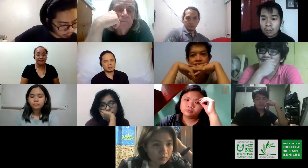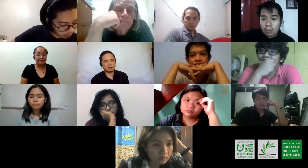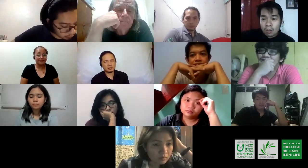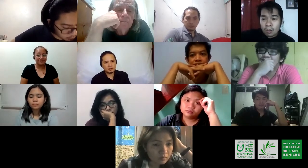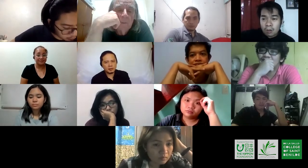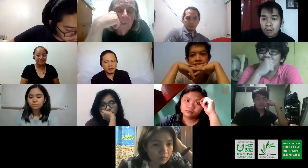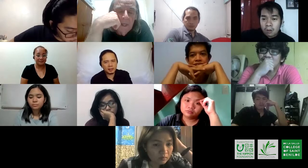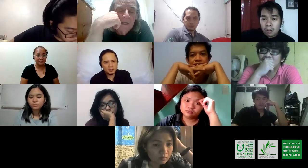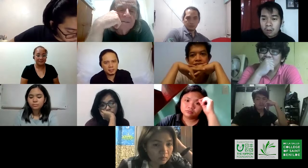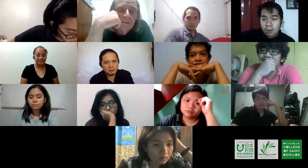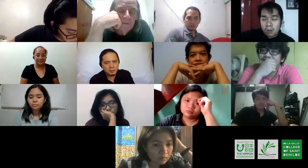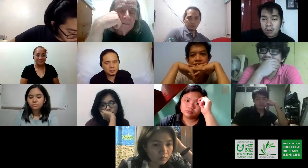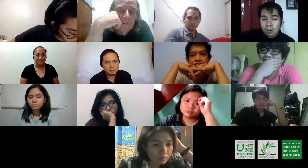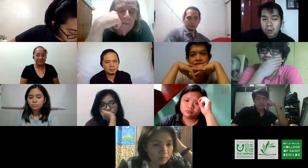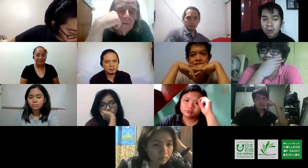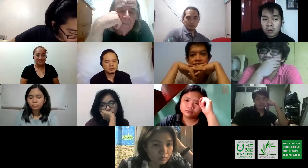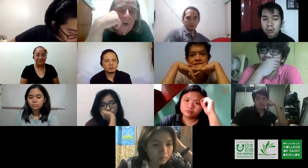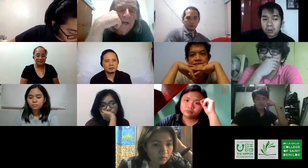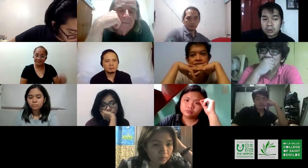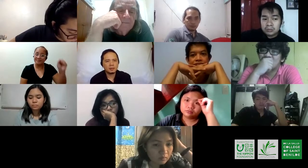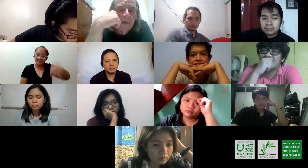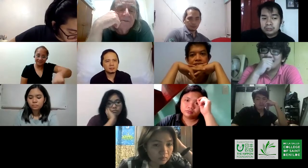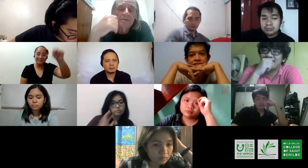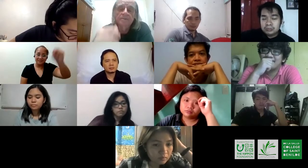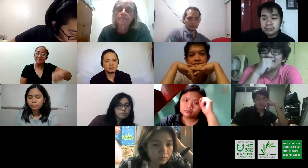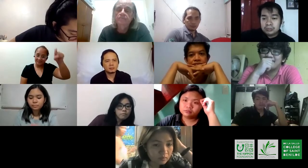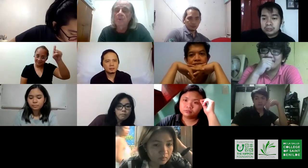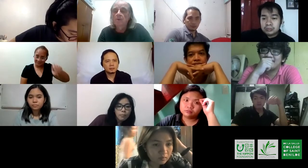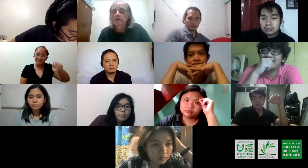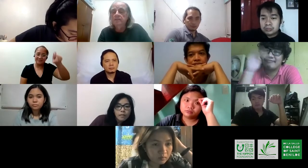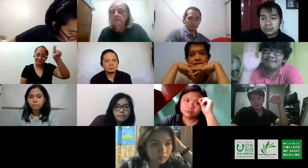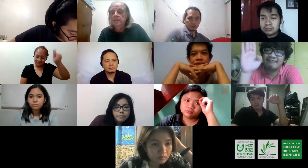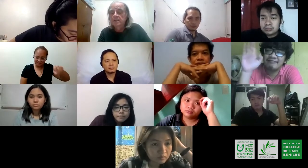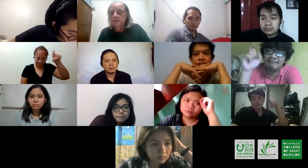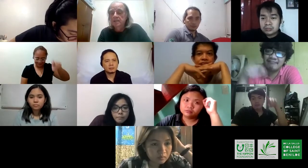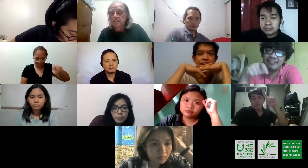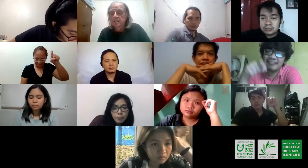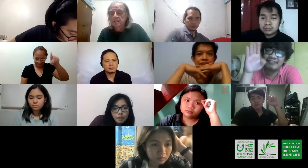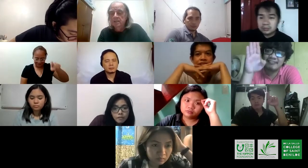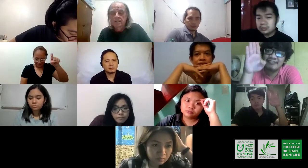Must, I think, not to say Yes. must. Right, Must. must. Right.